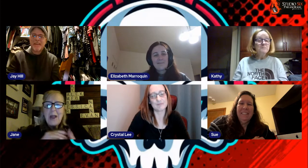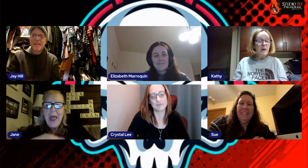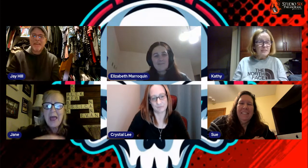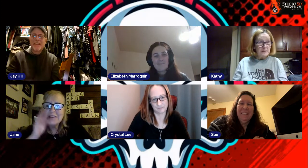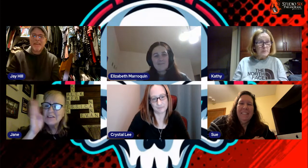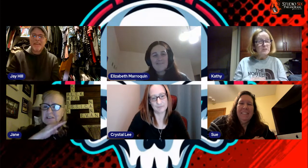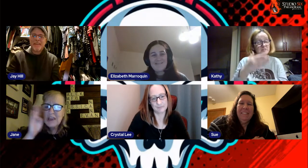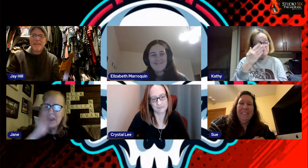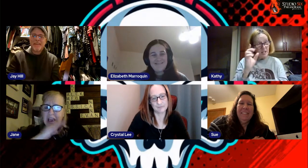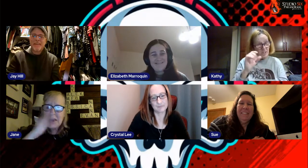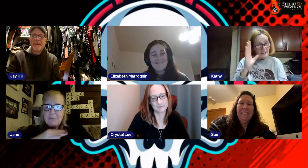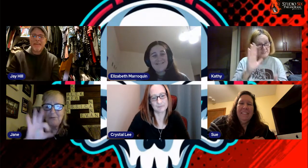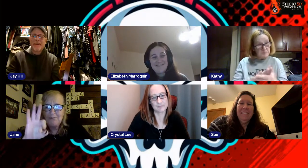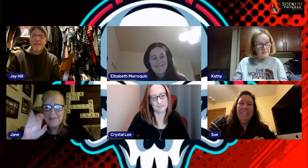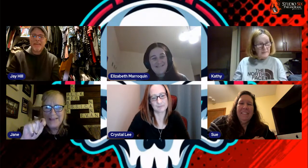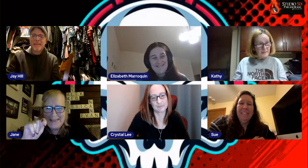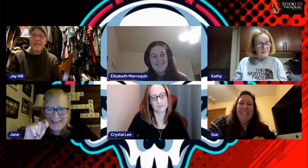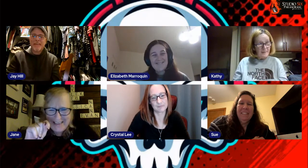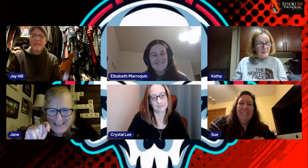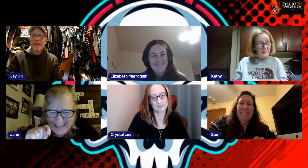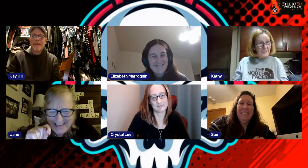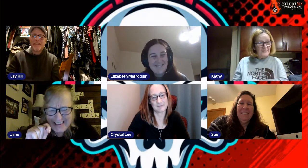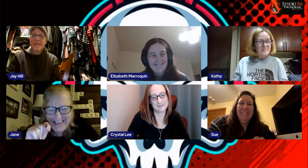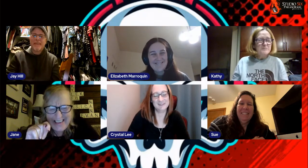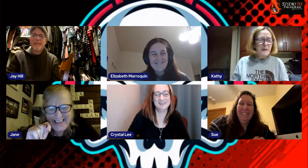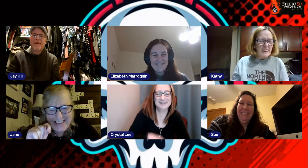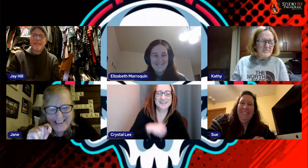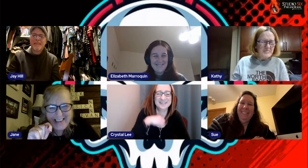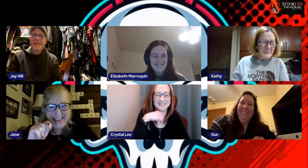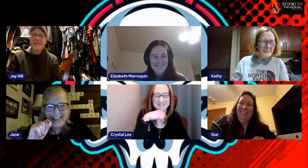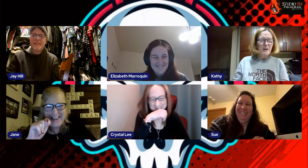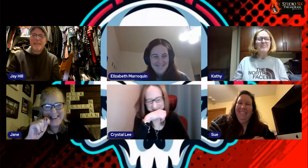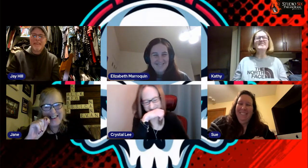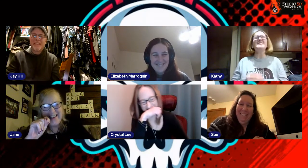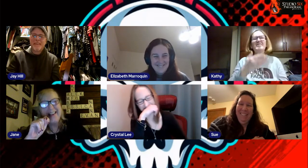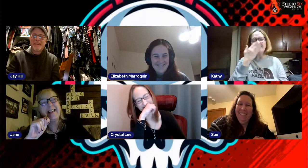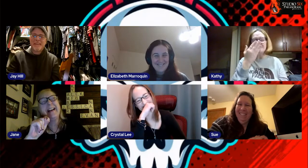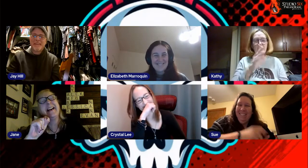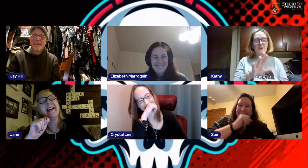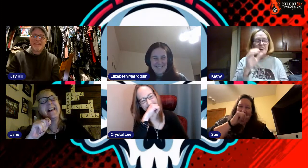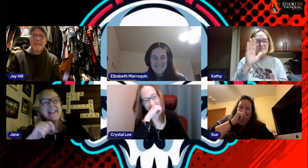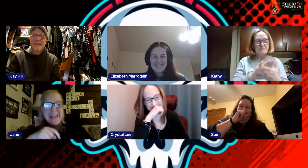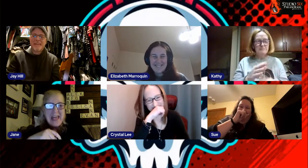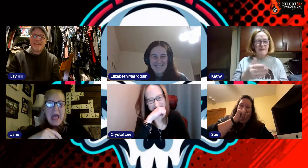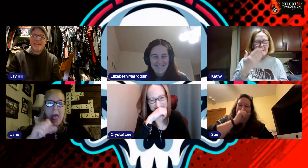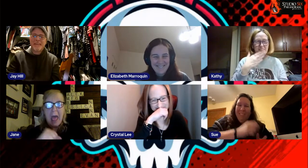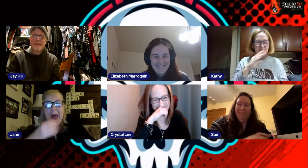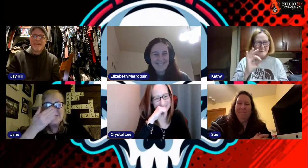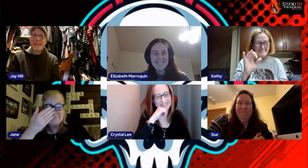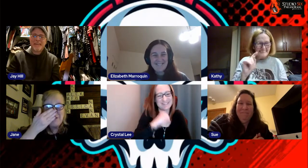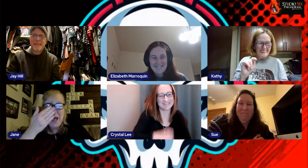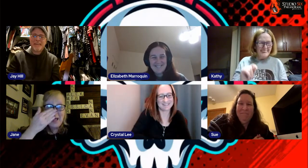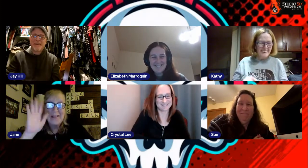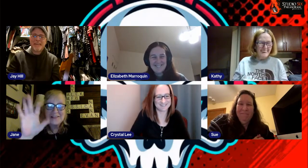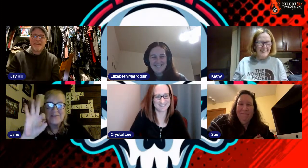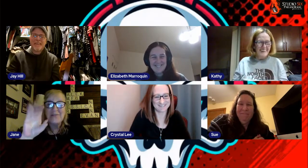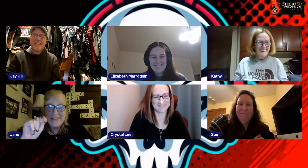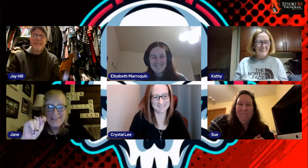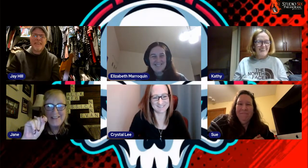You can smell something. You can smell your husband. His bad feet. Oh, she can smell her husband's bad feet.